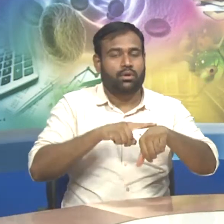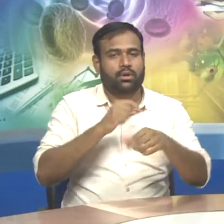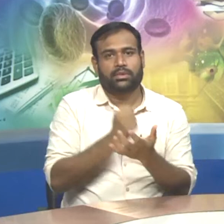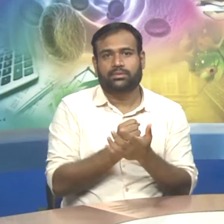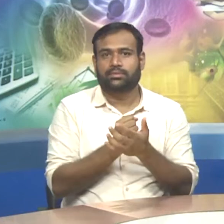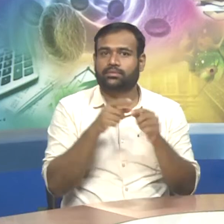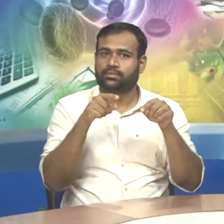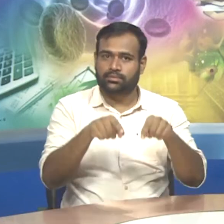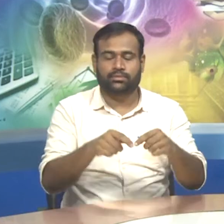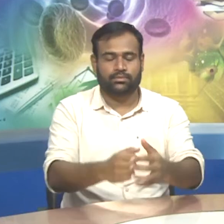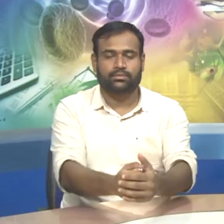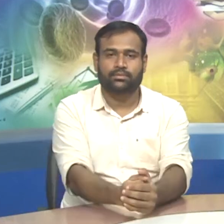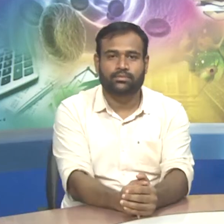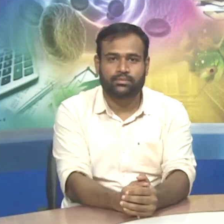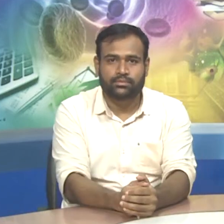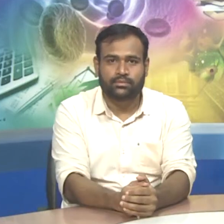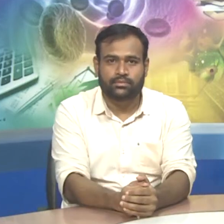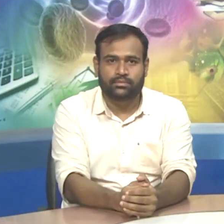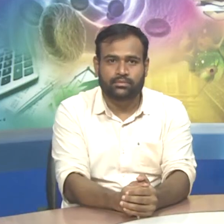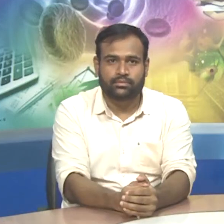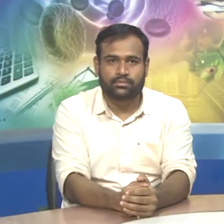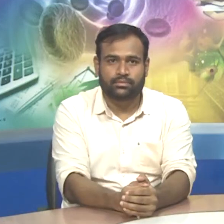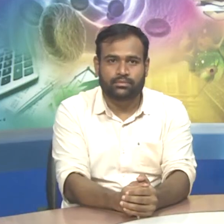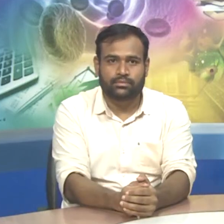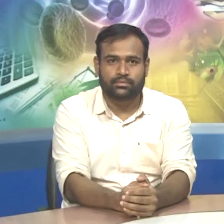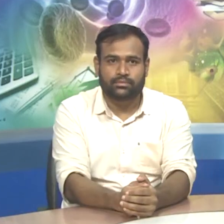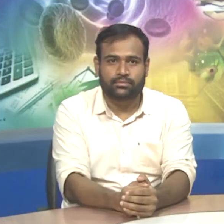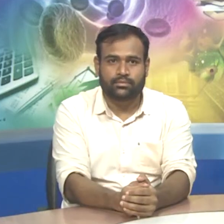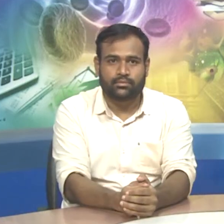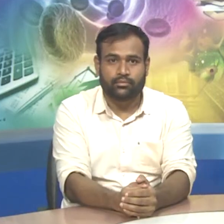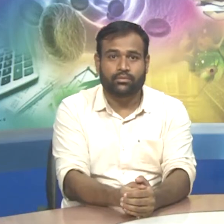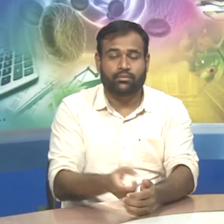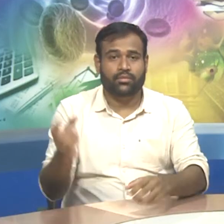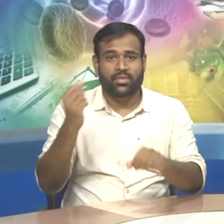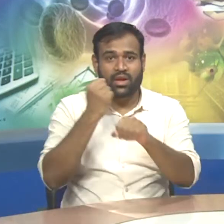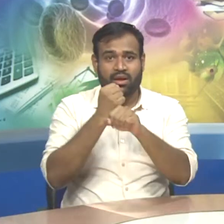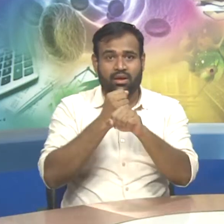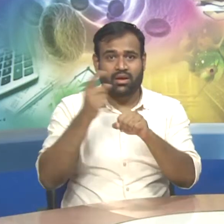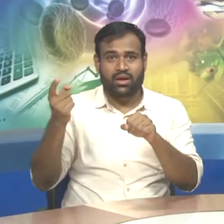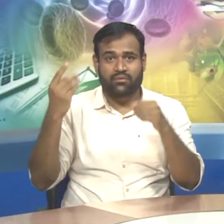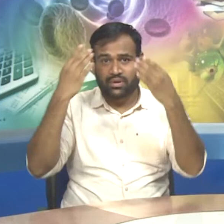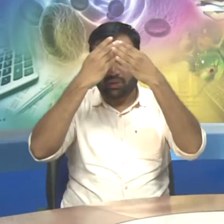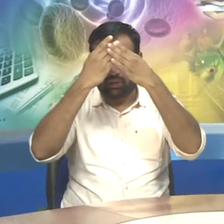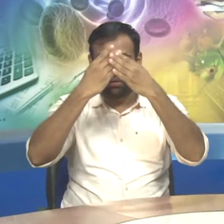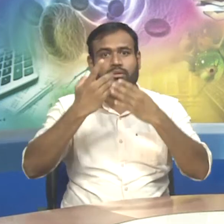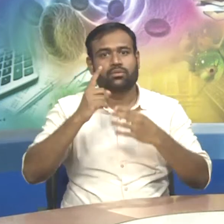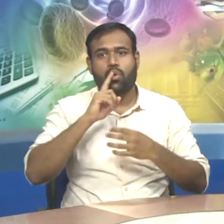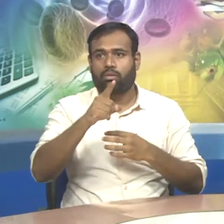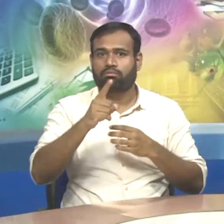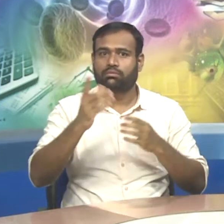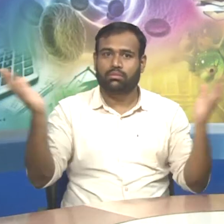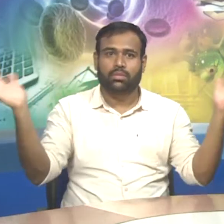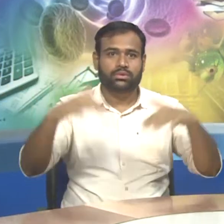meets at least twice a year, and the interval between the two sessions cannot be more than 6 months.